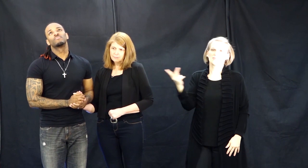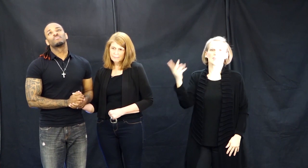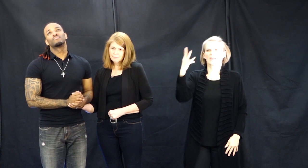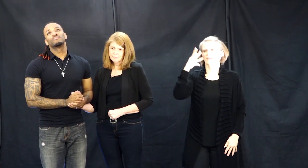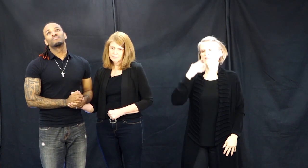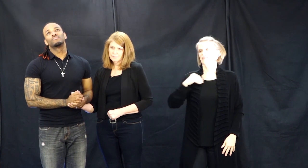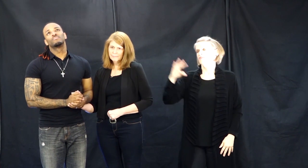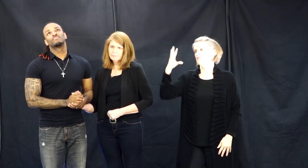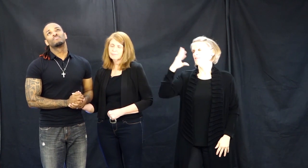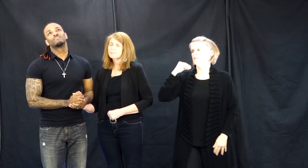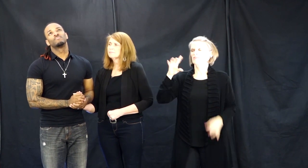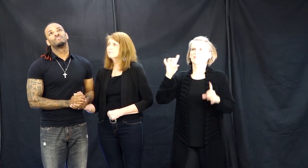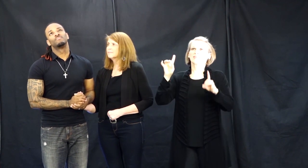They are going through the